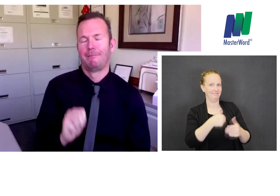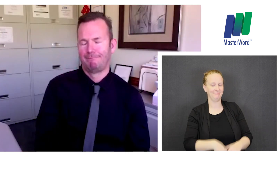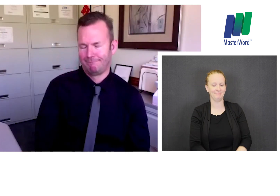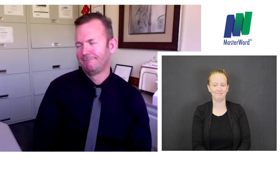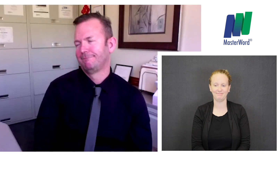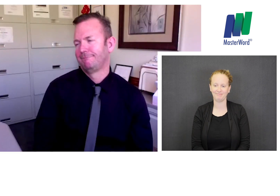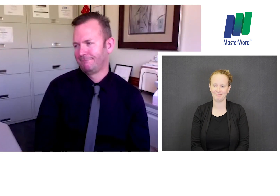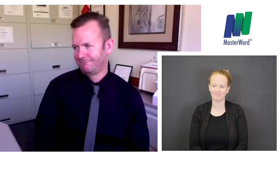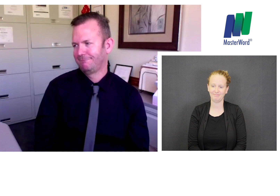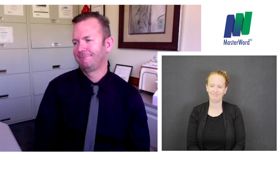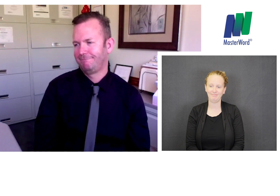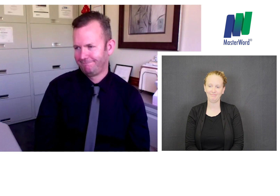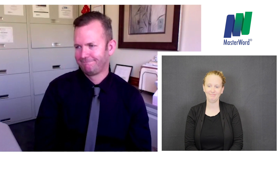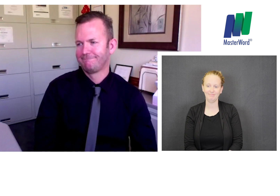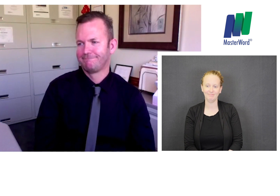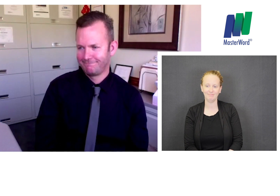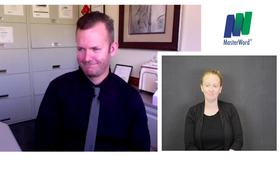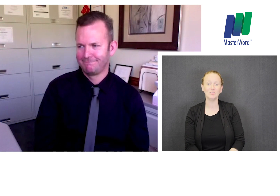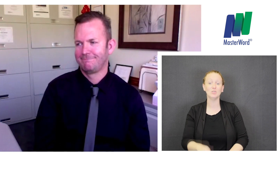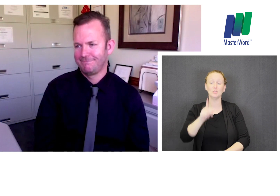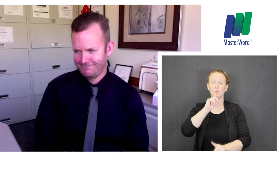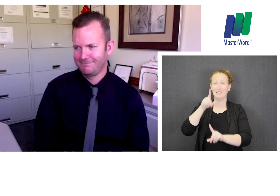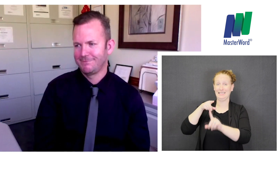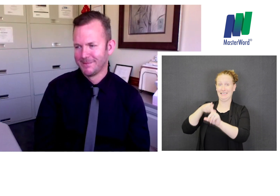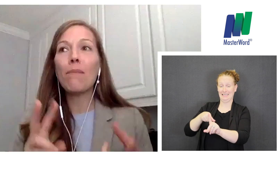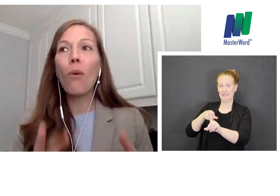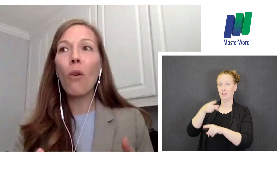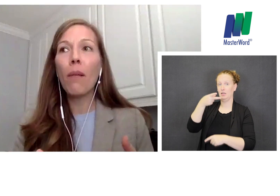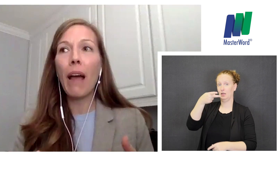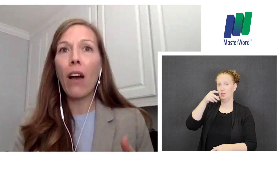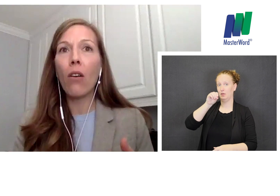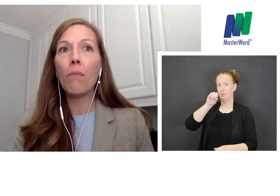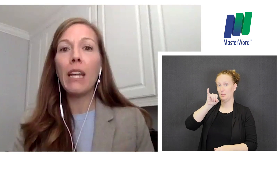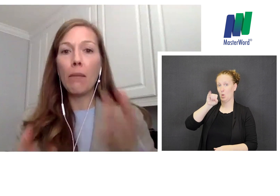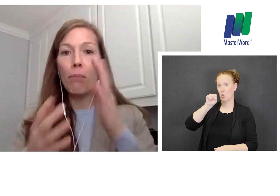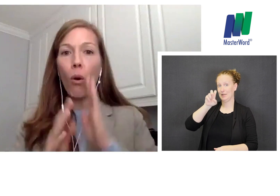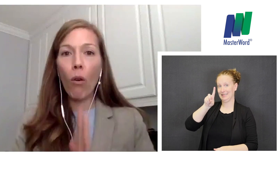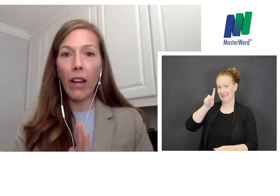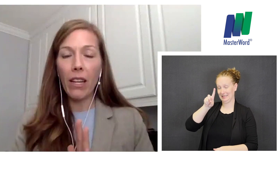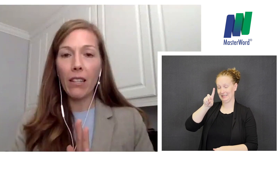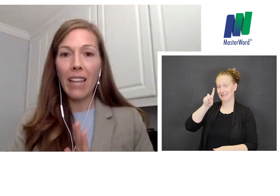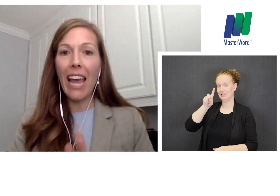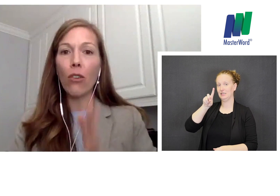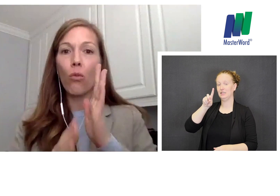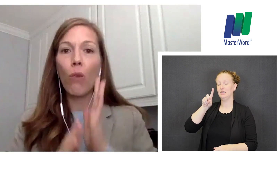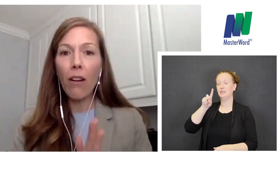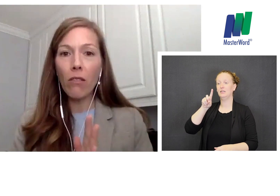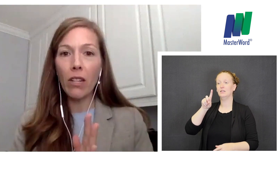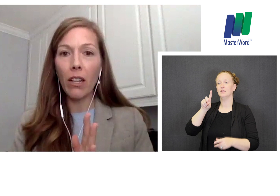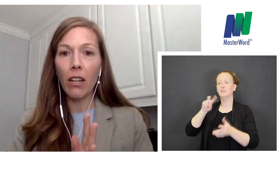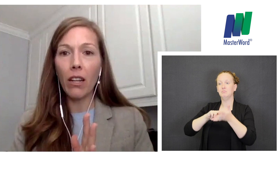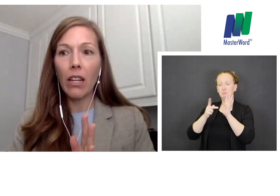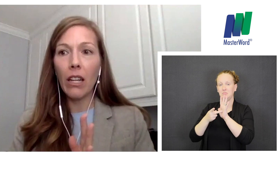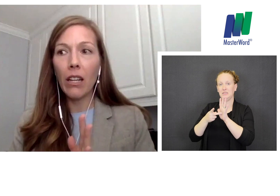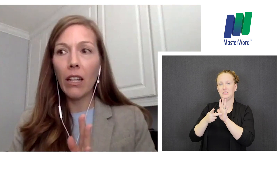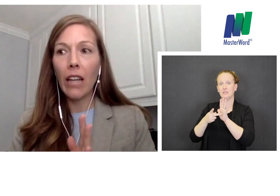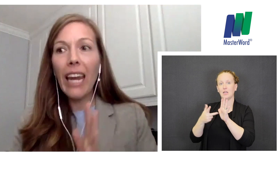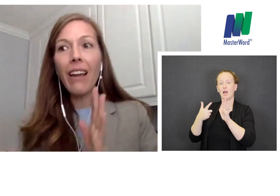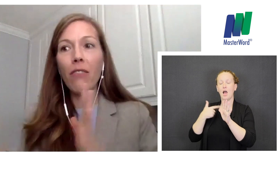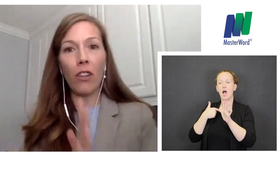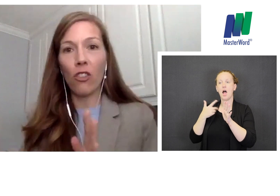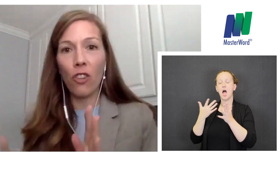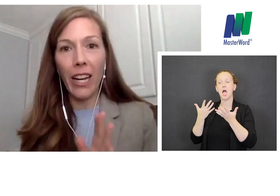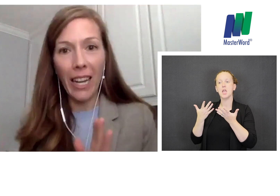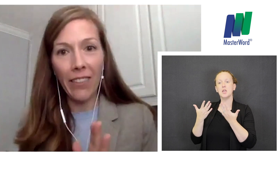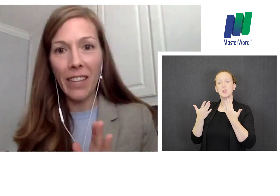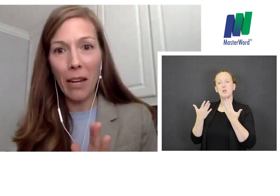will know. They will know. You'll know you are not calm. So it's more about being poised and grounded